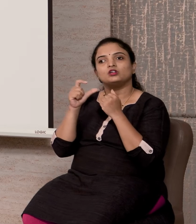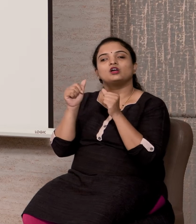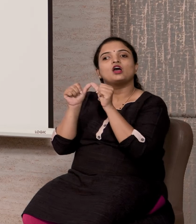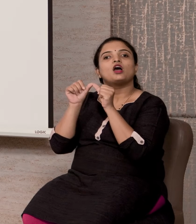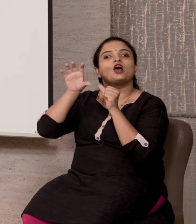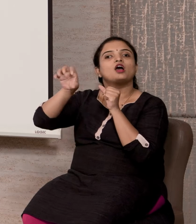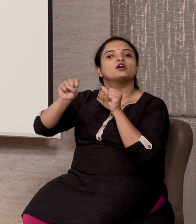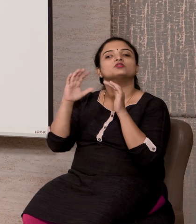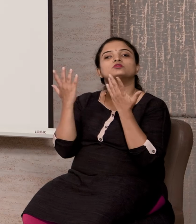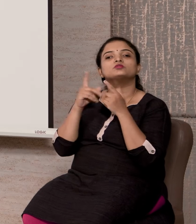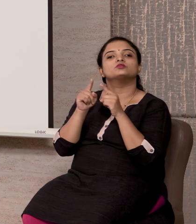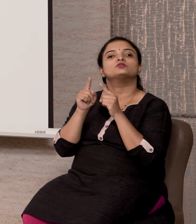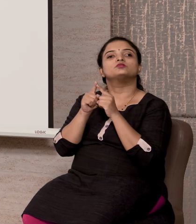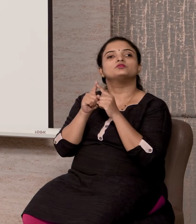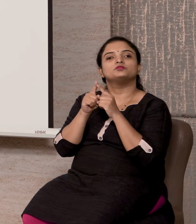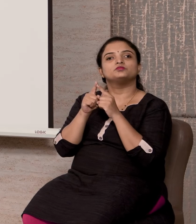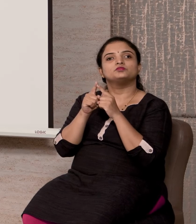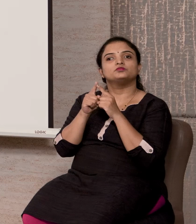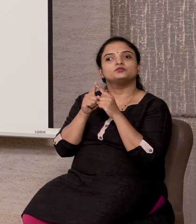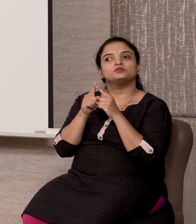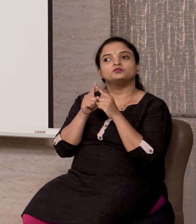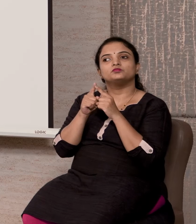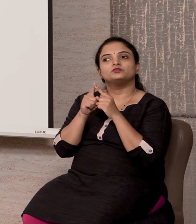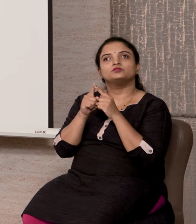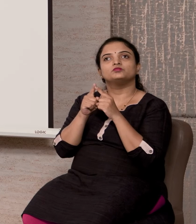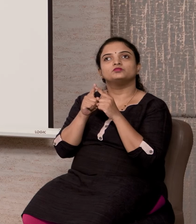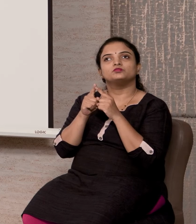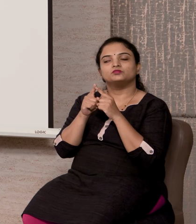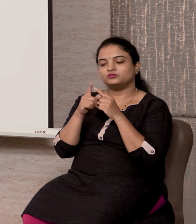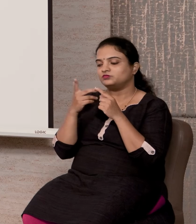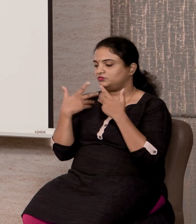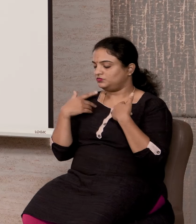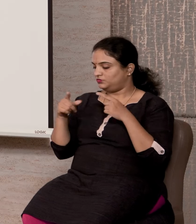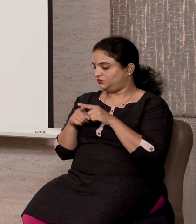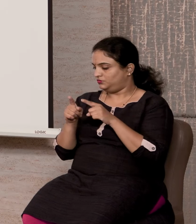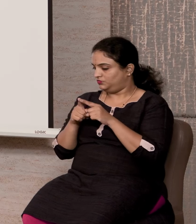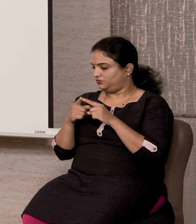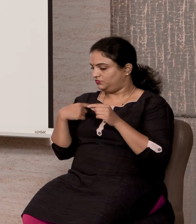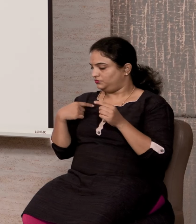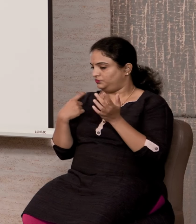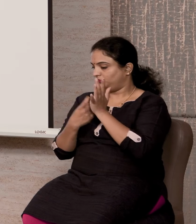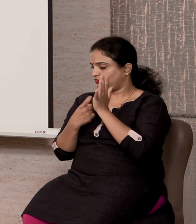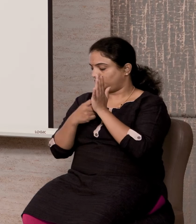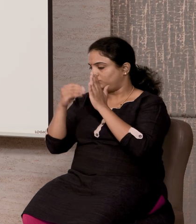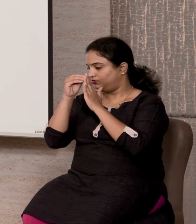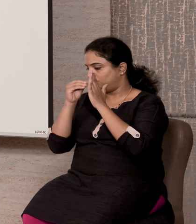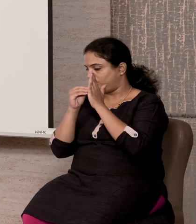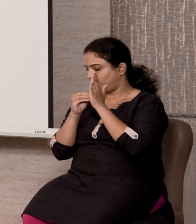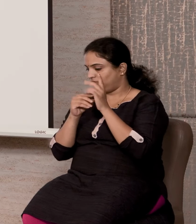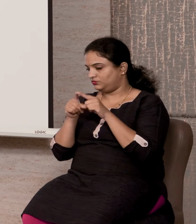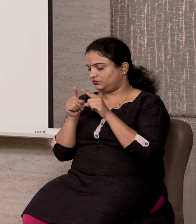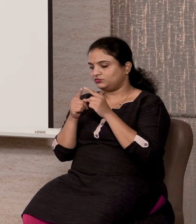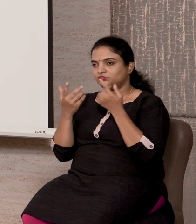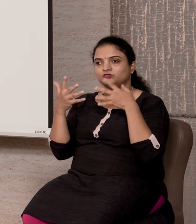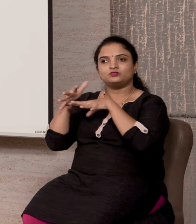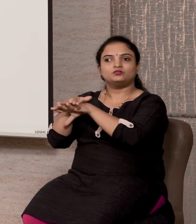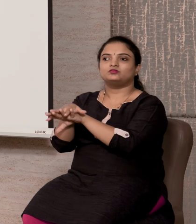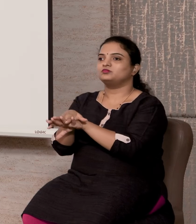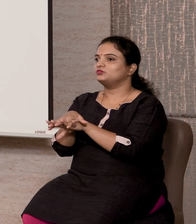accessibility or inclusion expertise, right? So we cannot just, tell that there's a regulation, now go ahead and make your college or school, inclusive. It's not